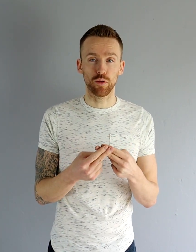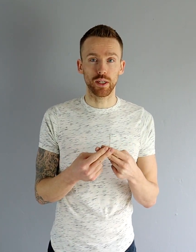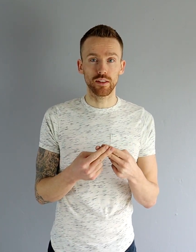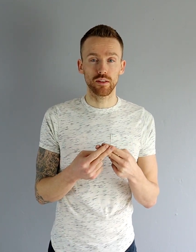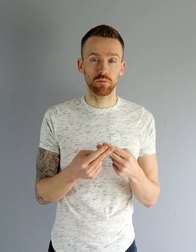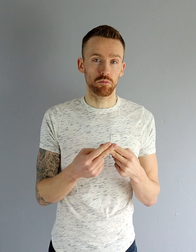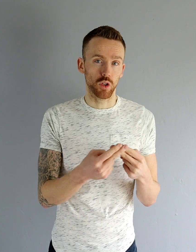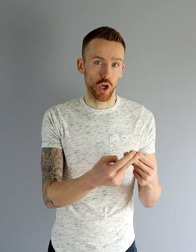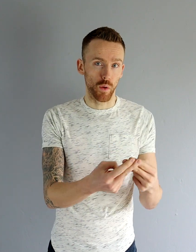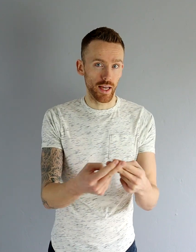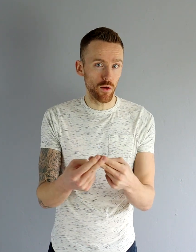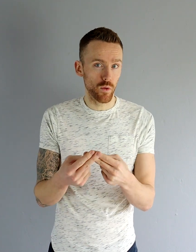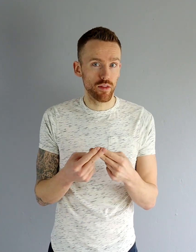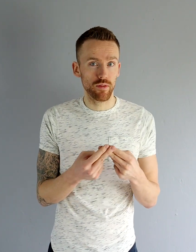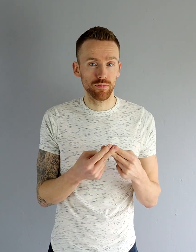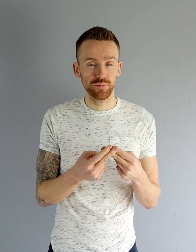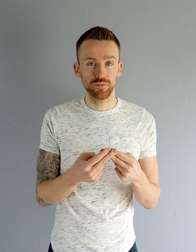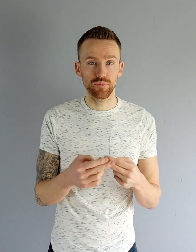mean going out with.